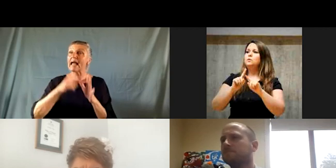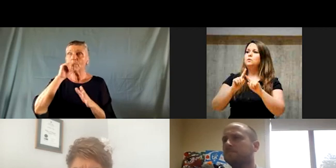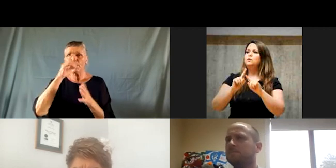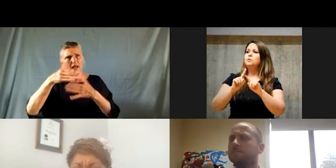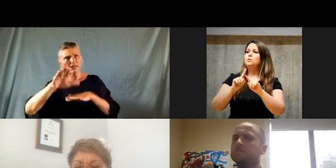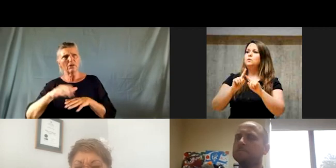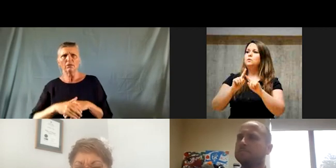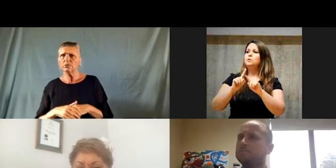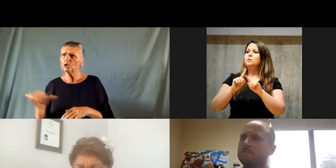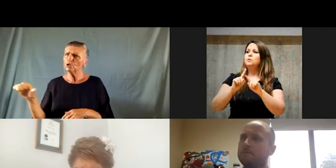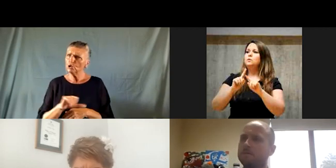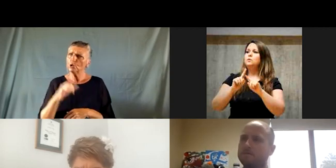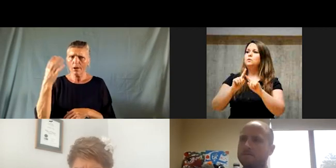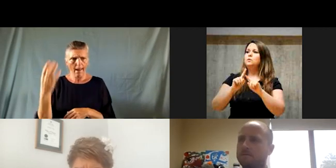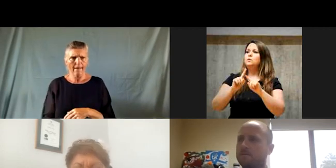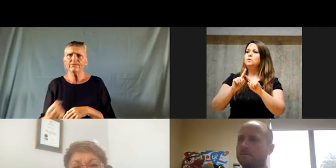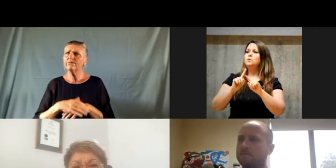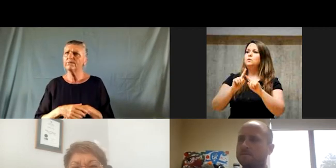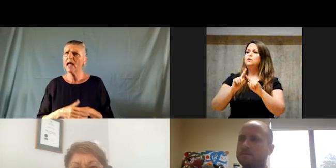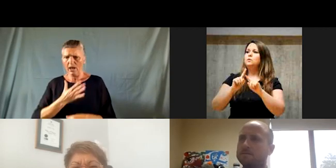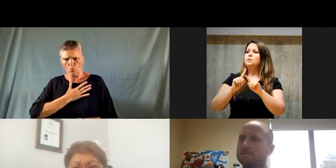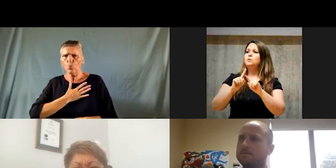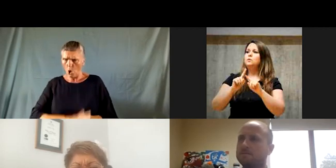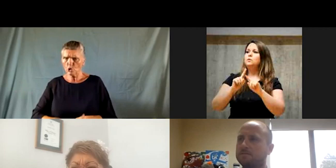deserve and want